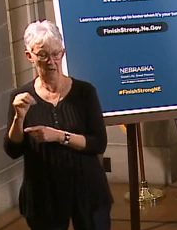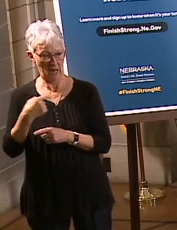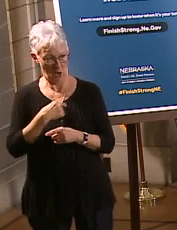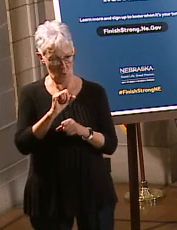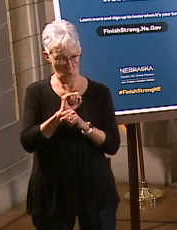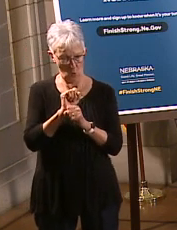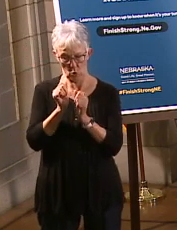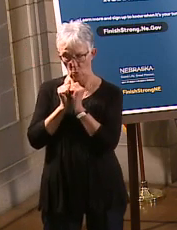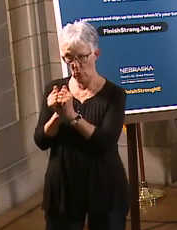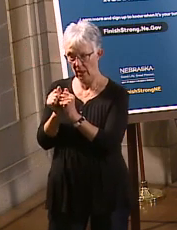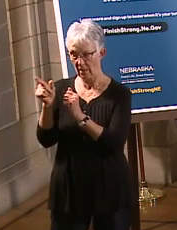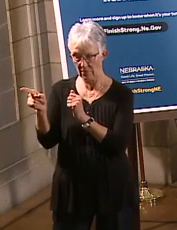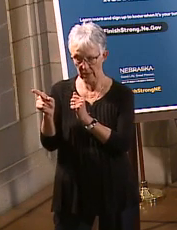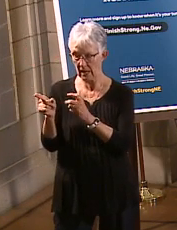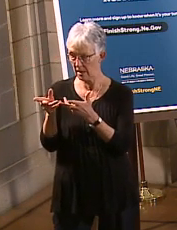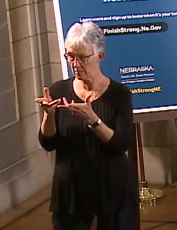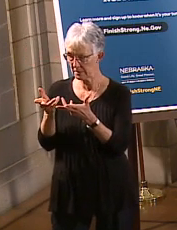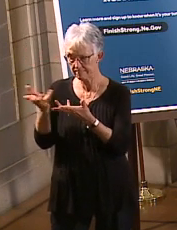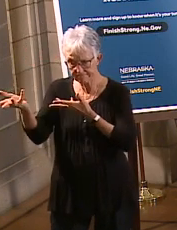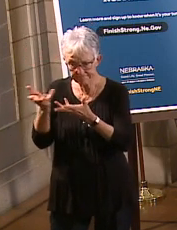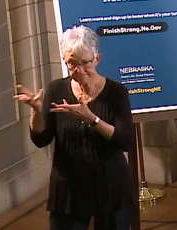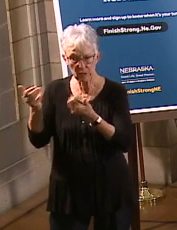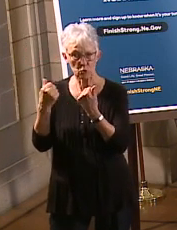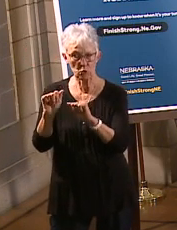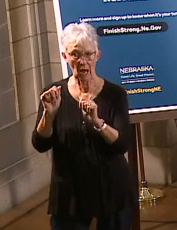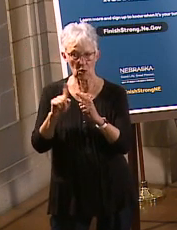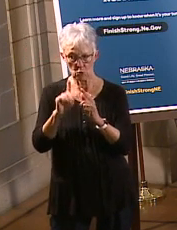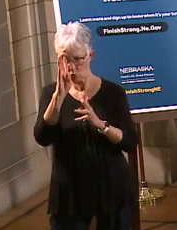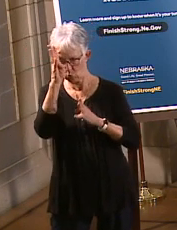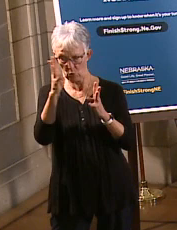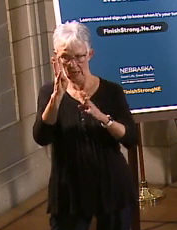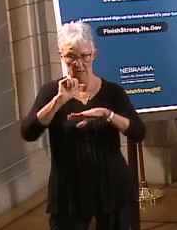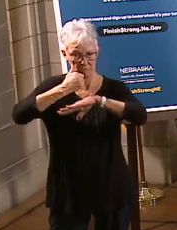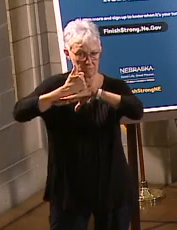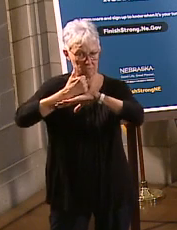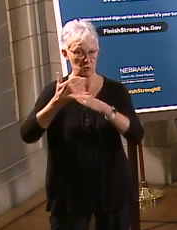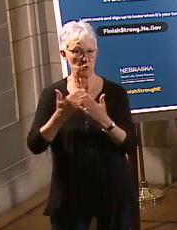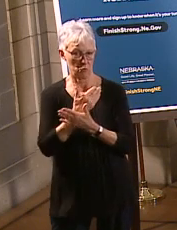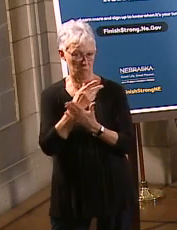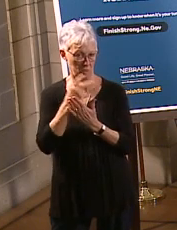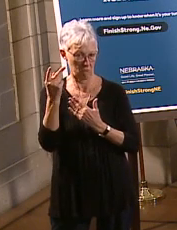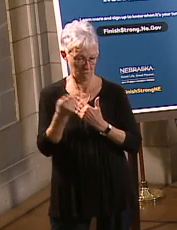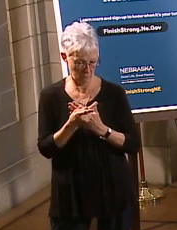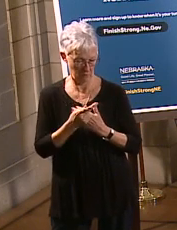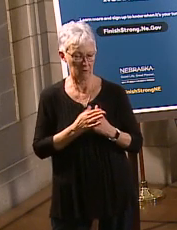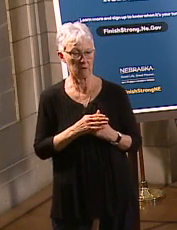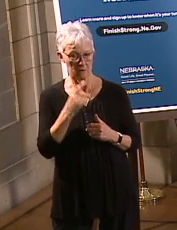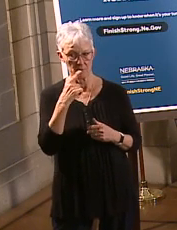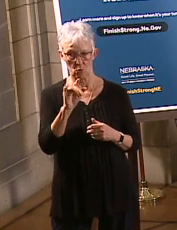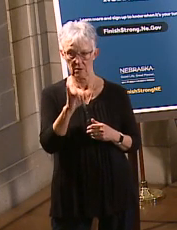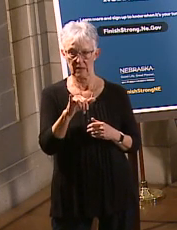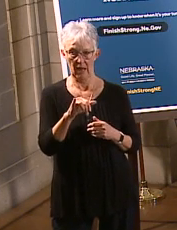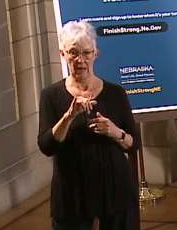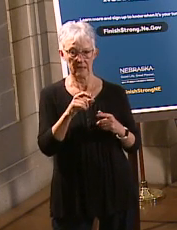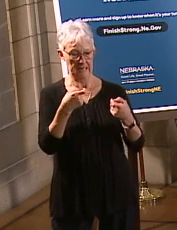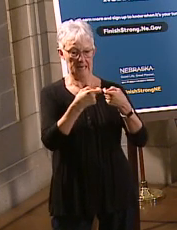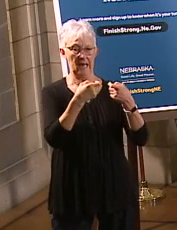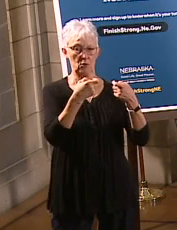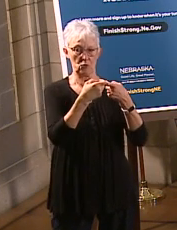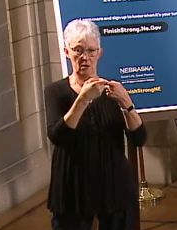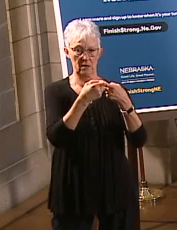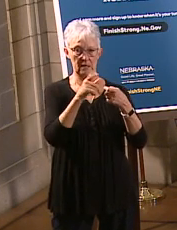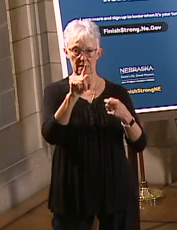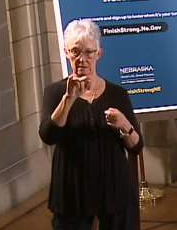to transition and to create this program in deploying this e-titling services has been a